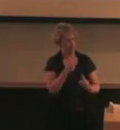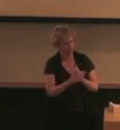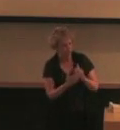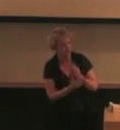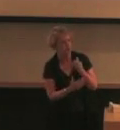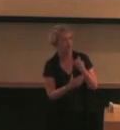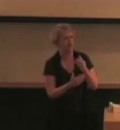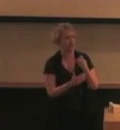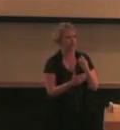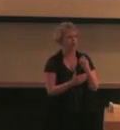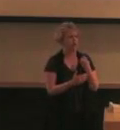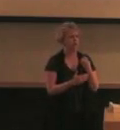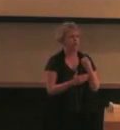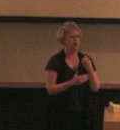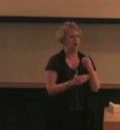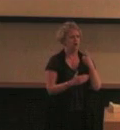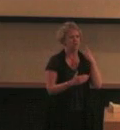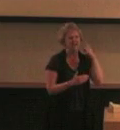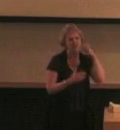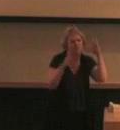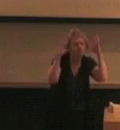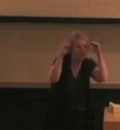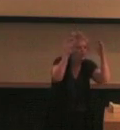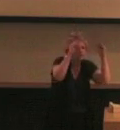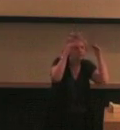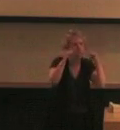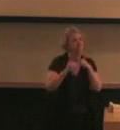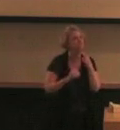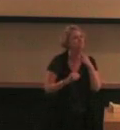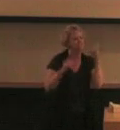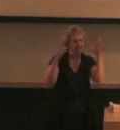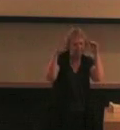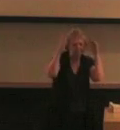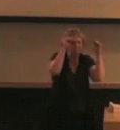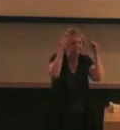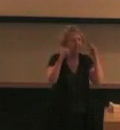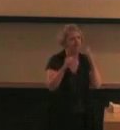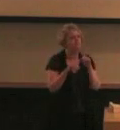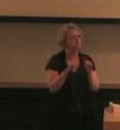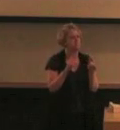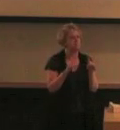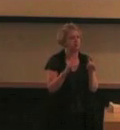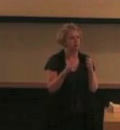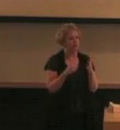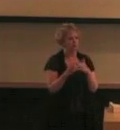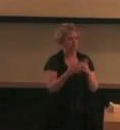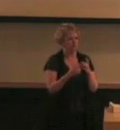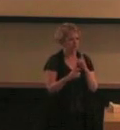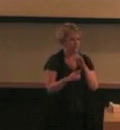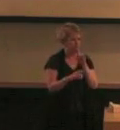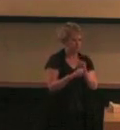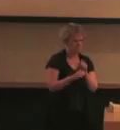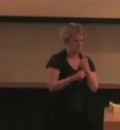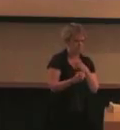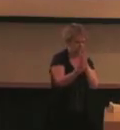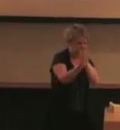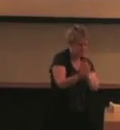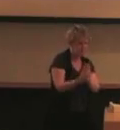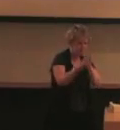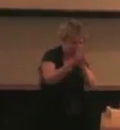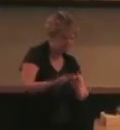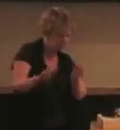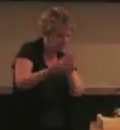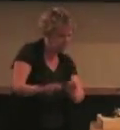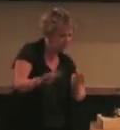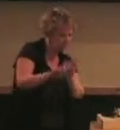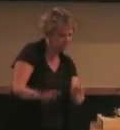suicidal, having hearing voices, or whatever that is. But when we actually do an analysis or evaluation of